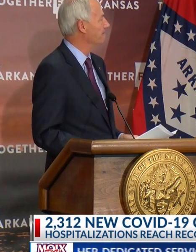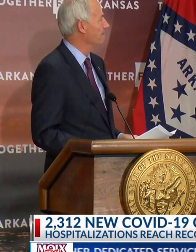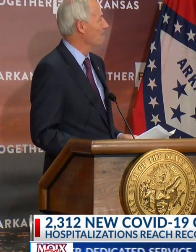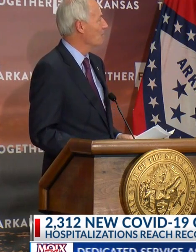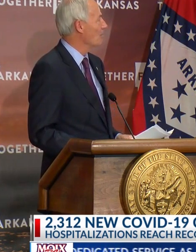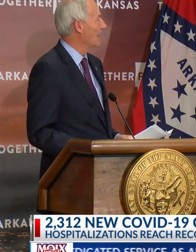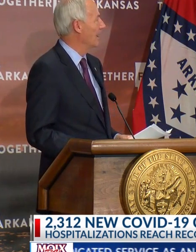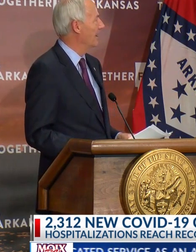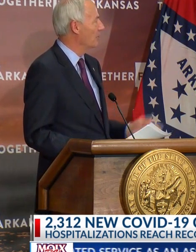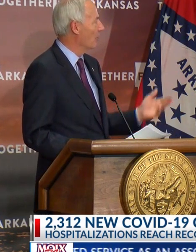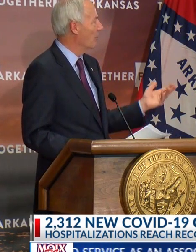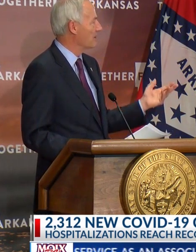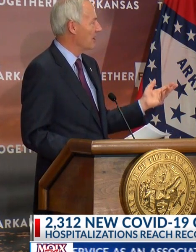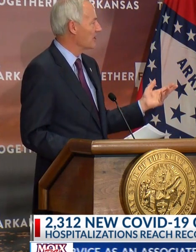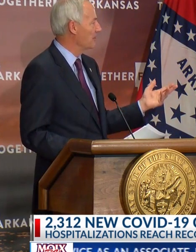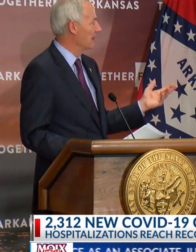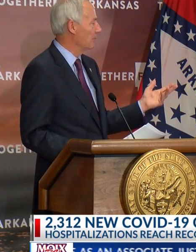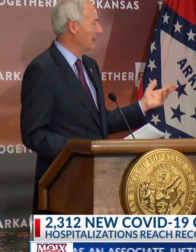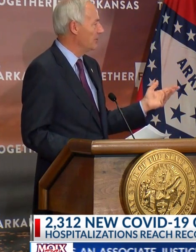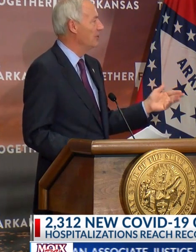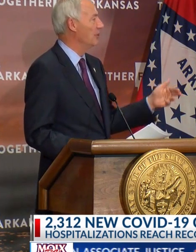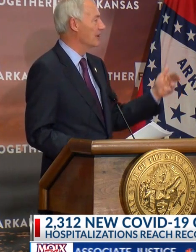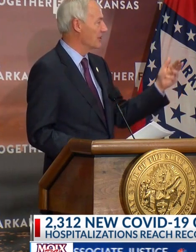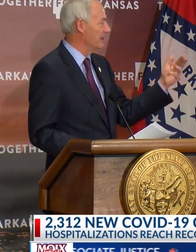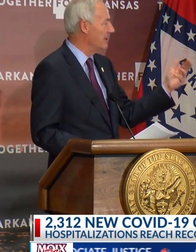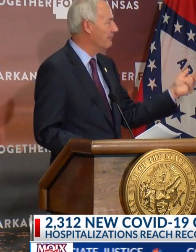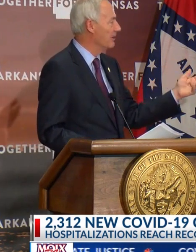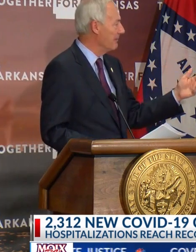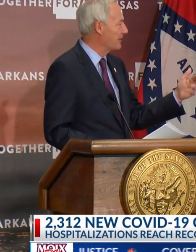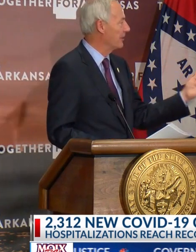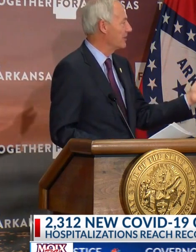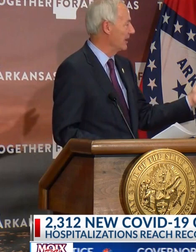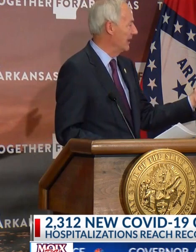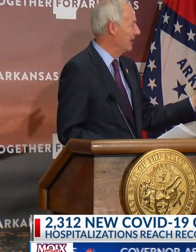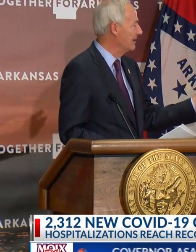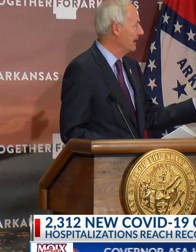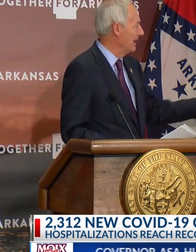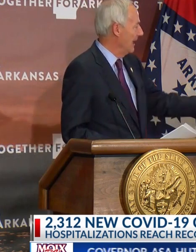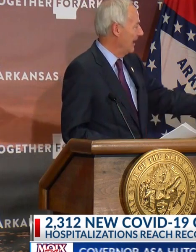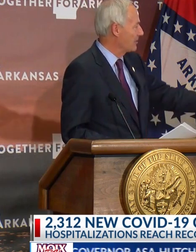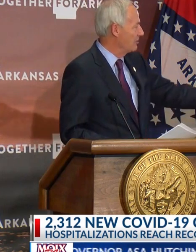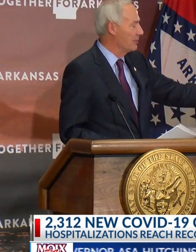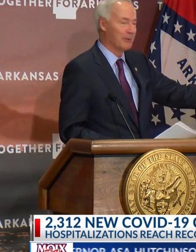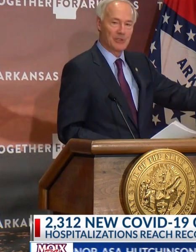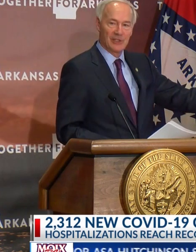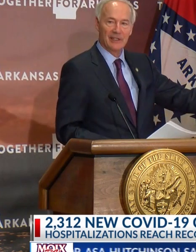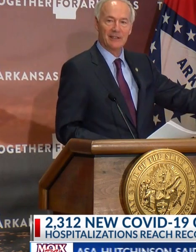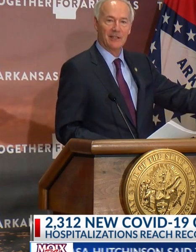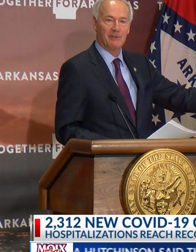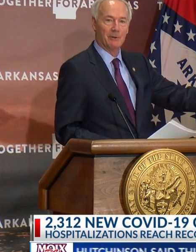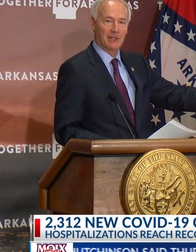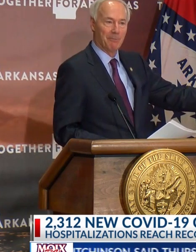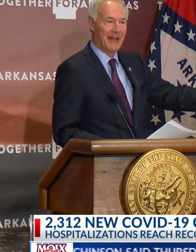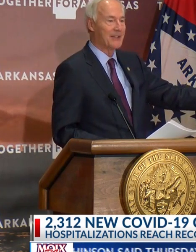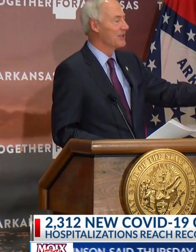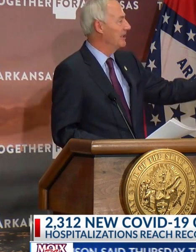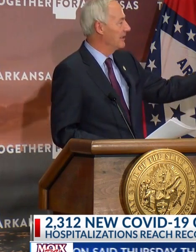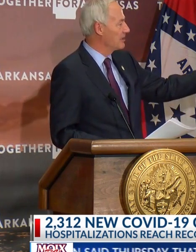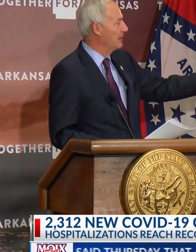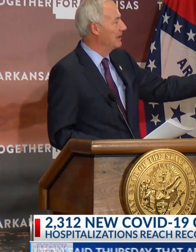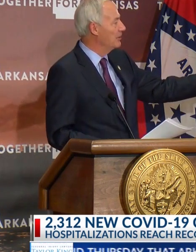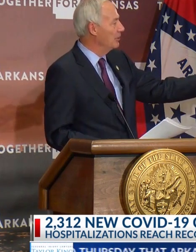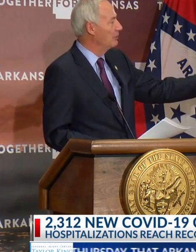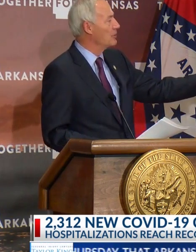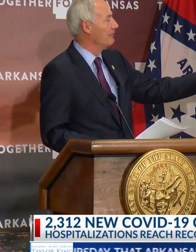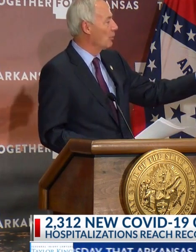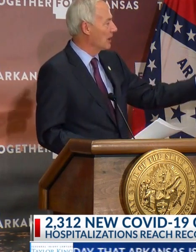one, Northwest Hospital region, you can see different metrics again as to the percent of their capacity